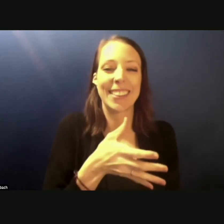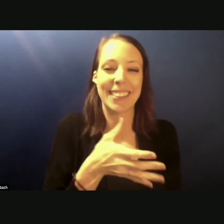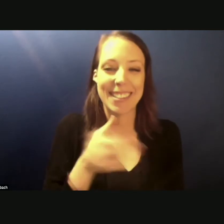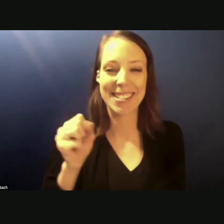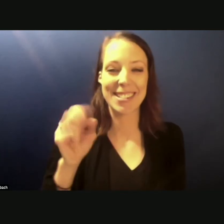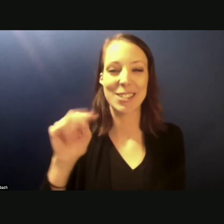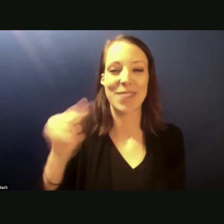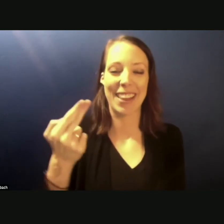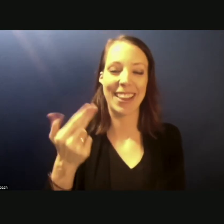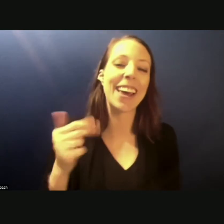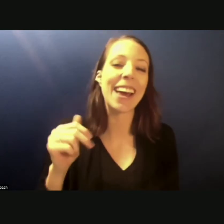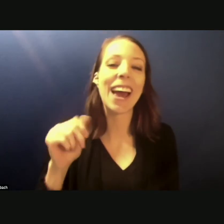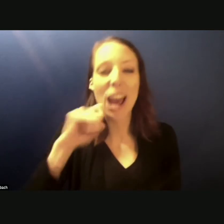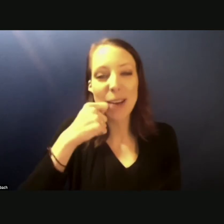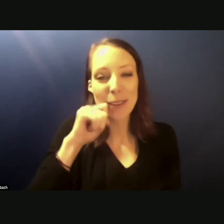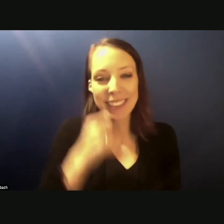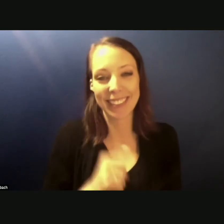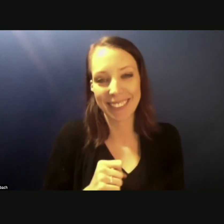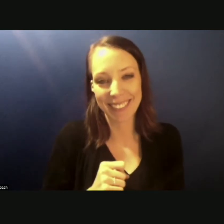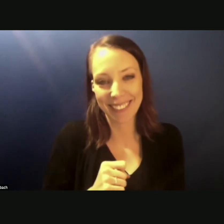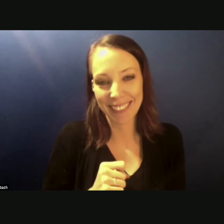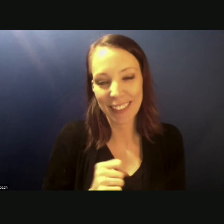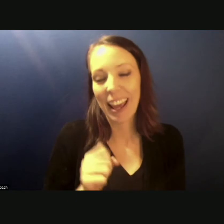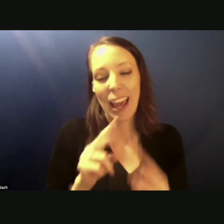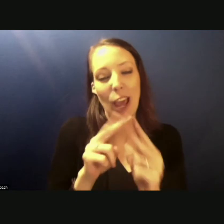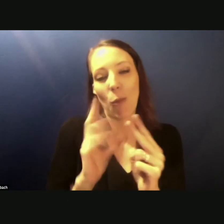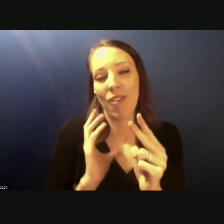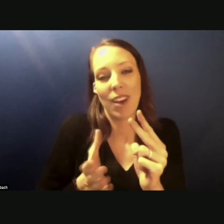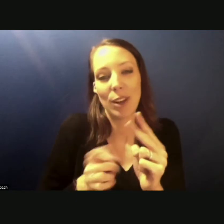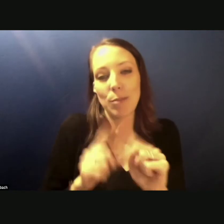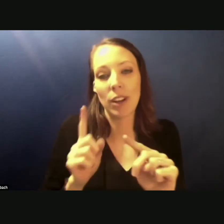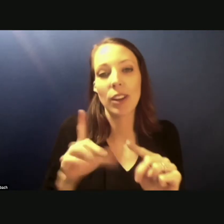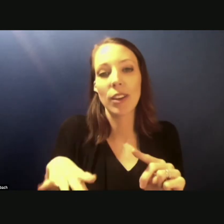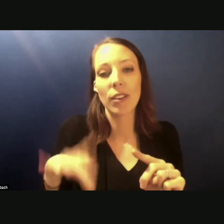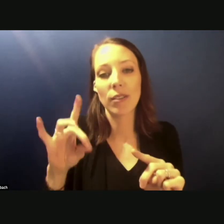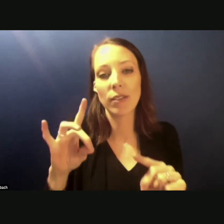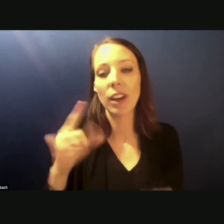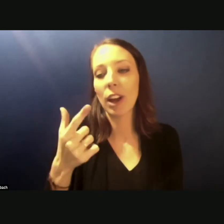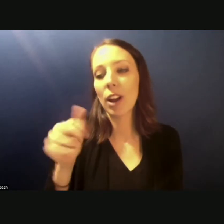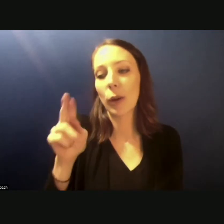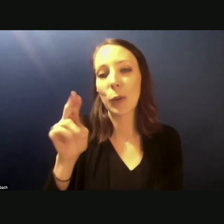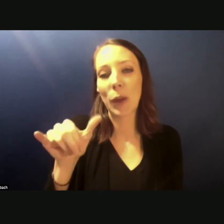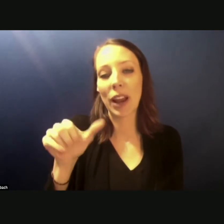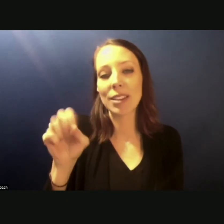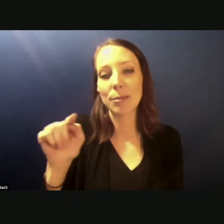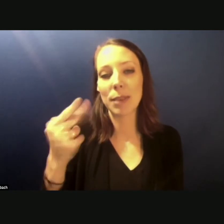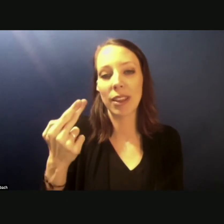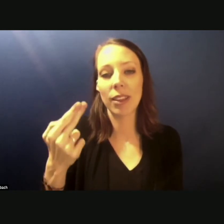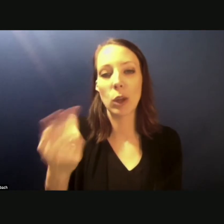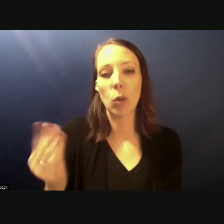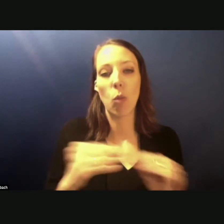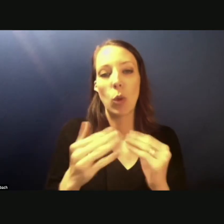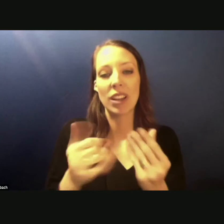Granny Smith apple. So either they're fine, either one will work, but you can probably find the Granny Smith apple more readily, that's more